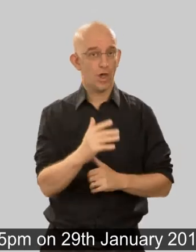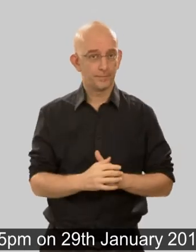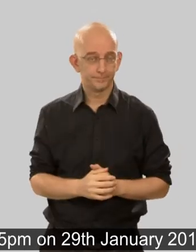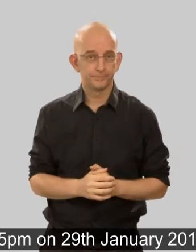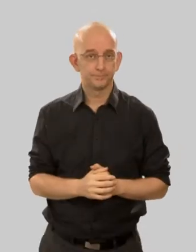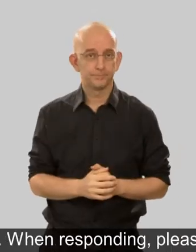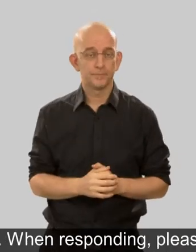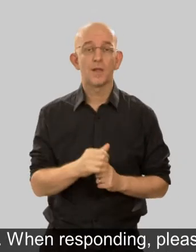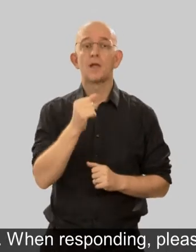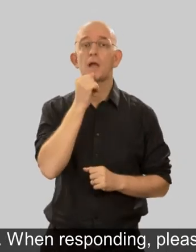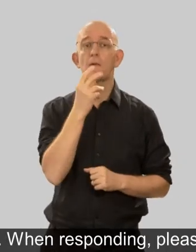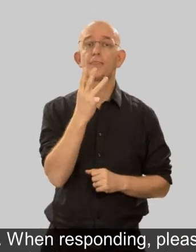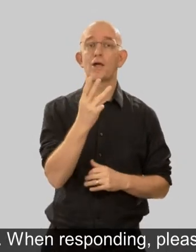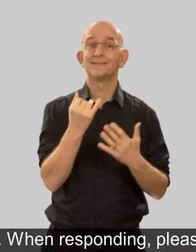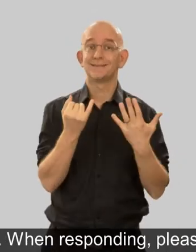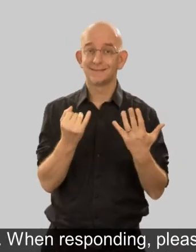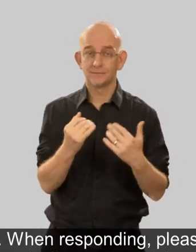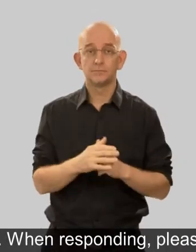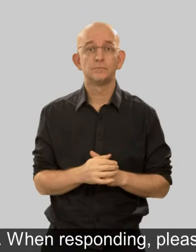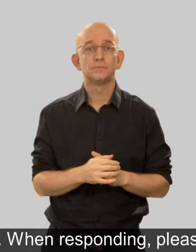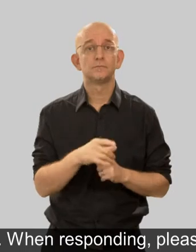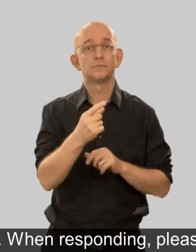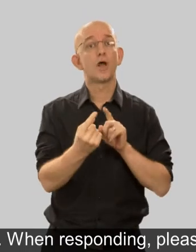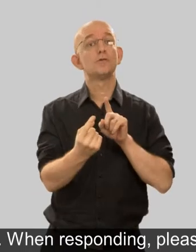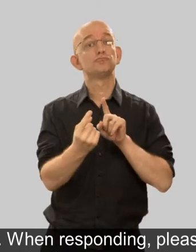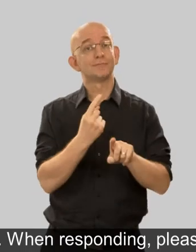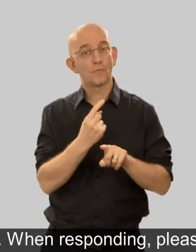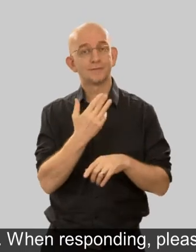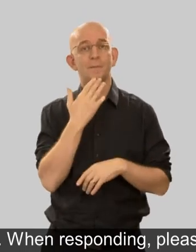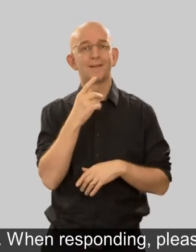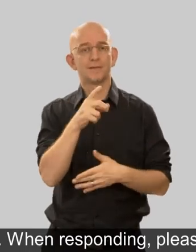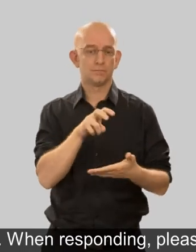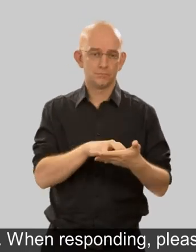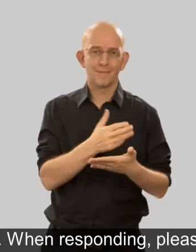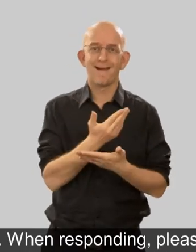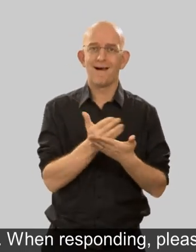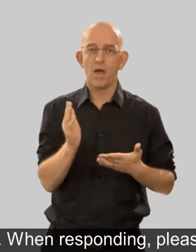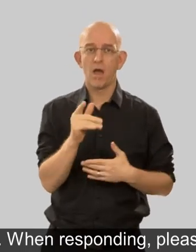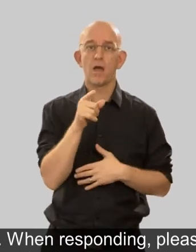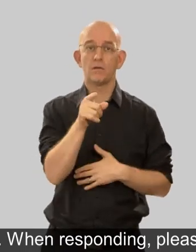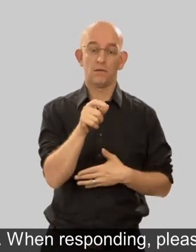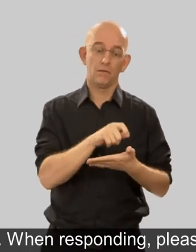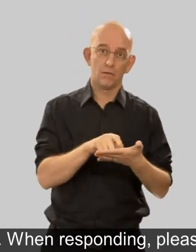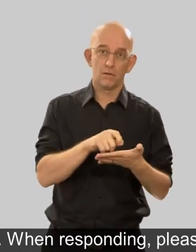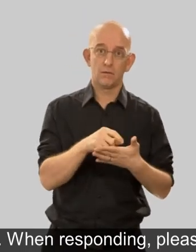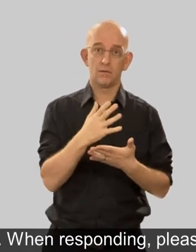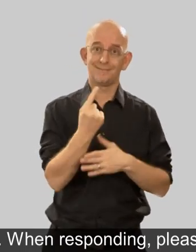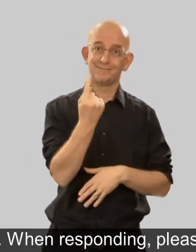January 2016. Number 36. When responding, please state whether you are doing so as